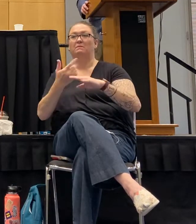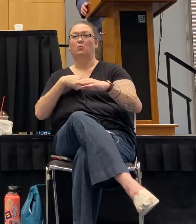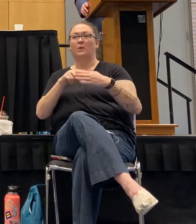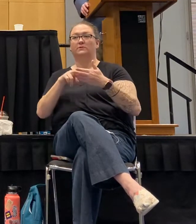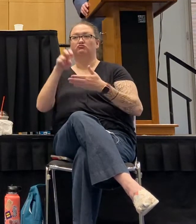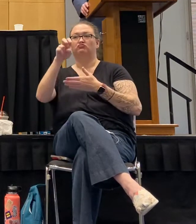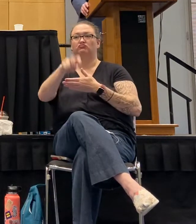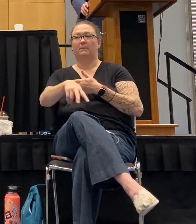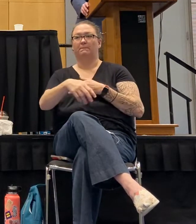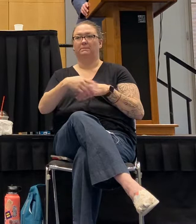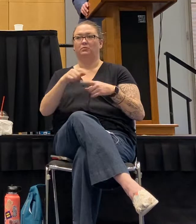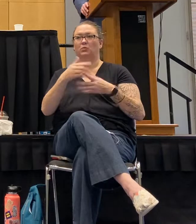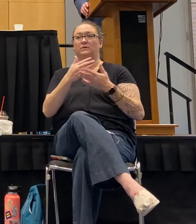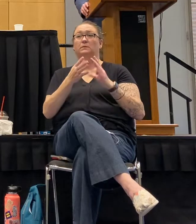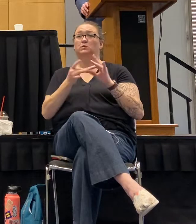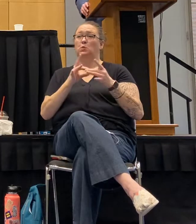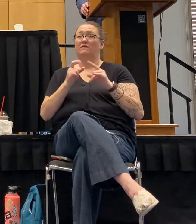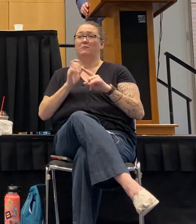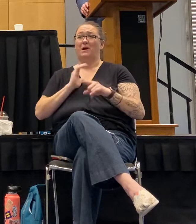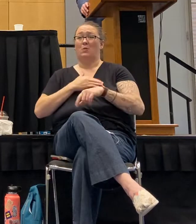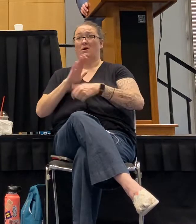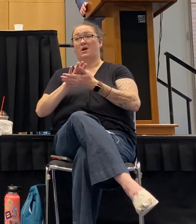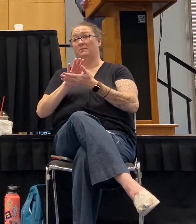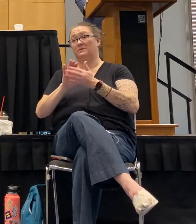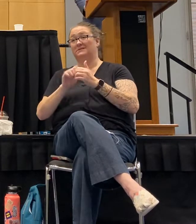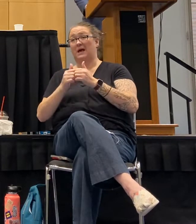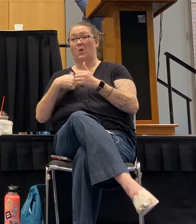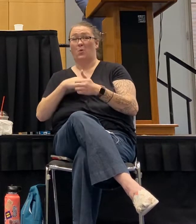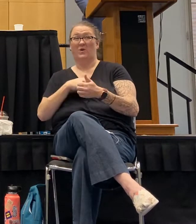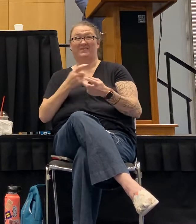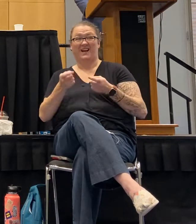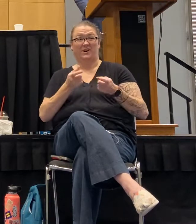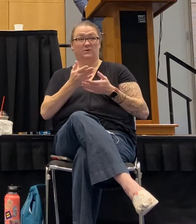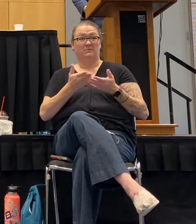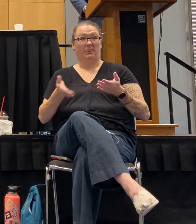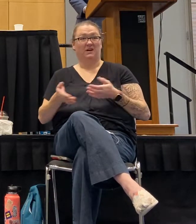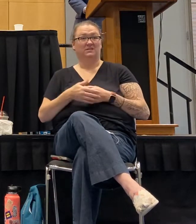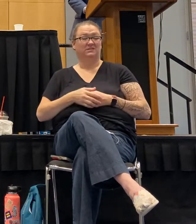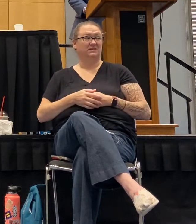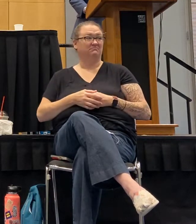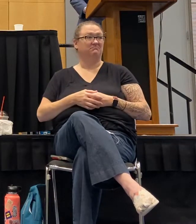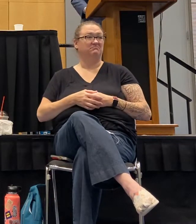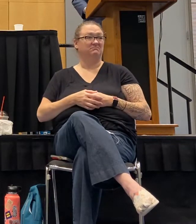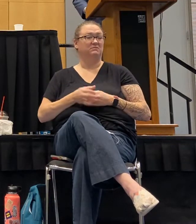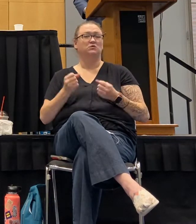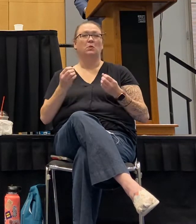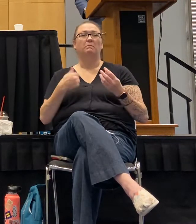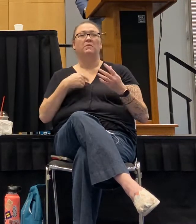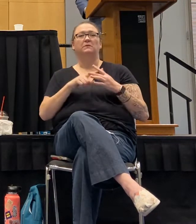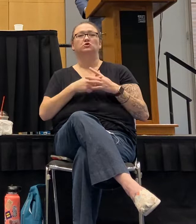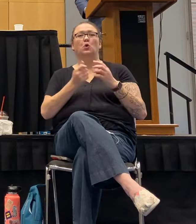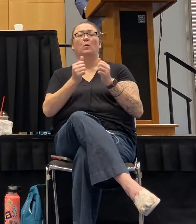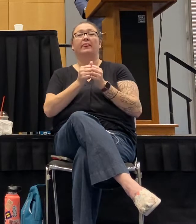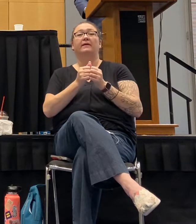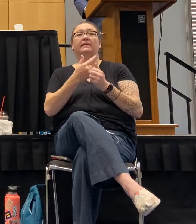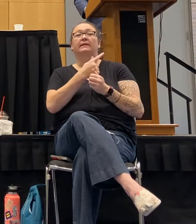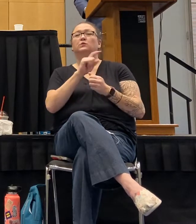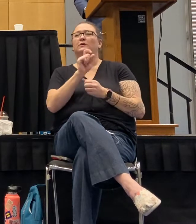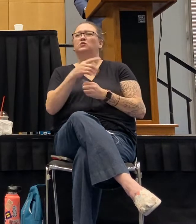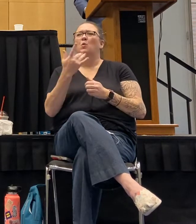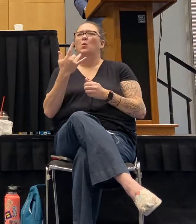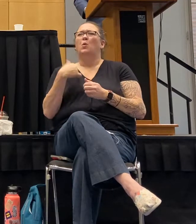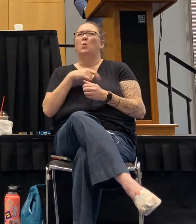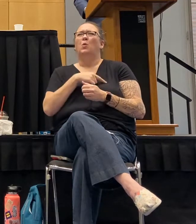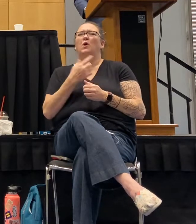jump into some stories from our campuses and how we've handled some things. So I'm going to start with this question: why